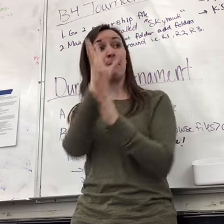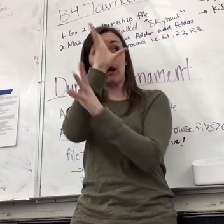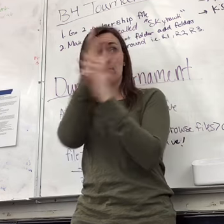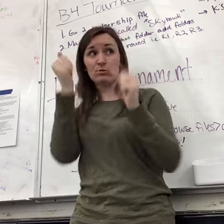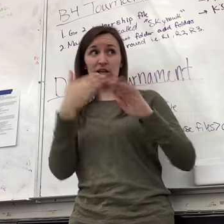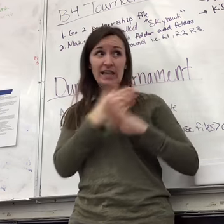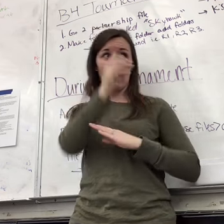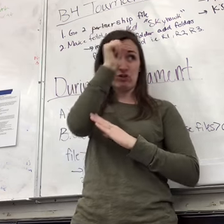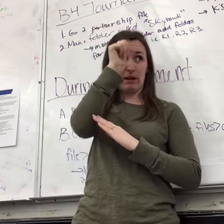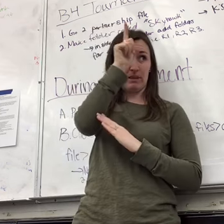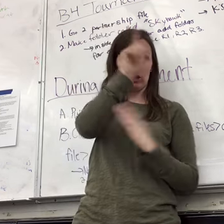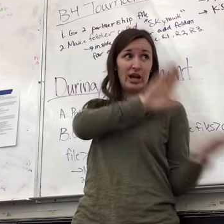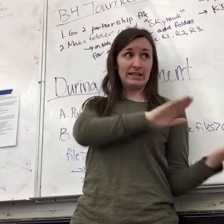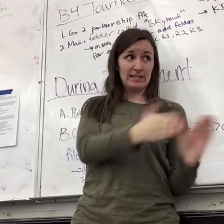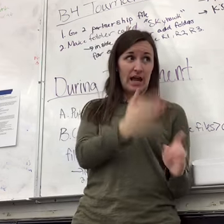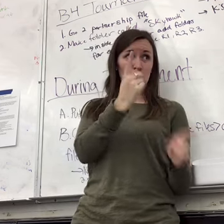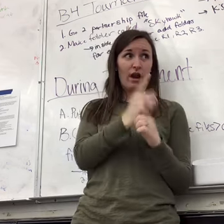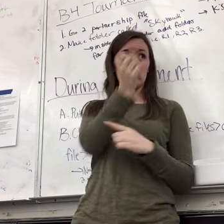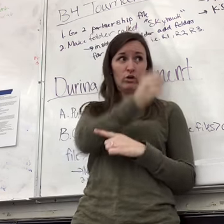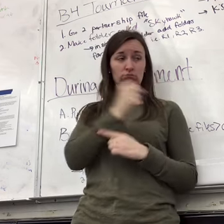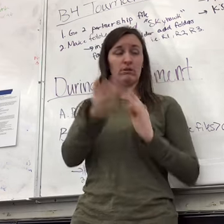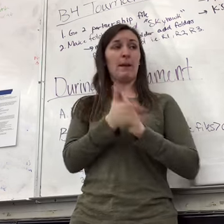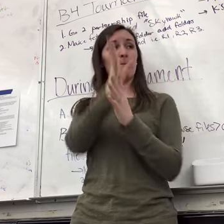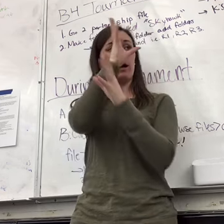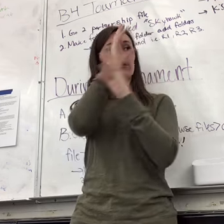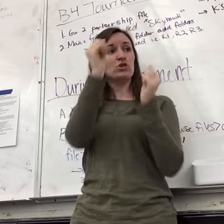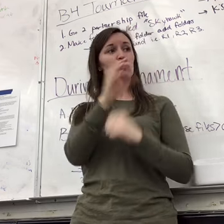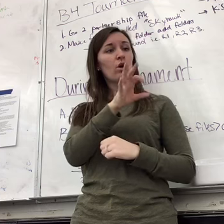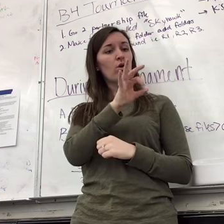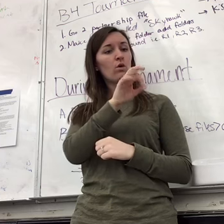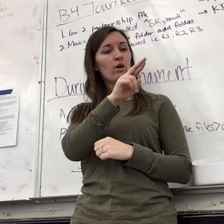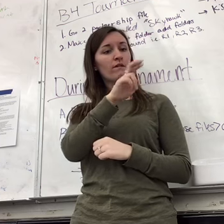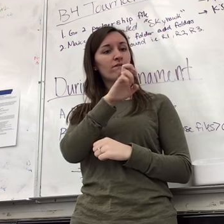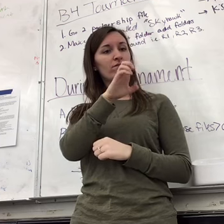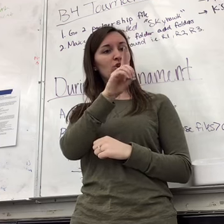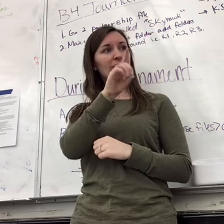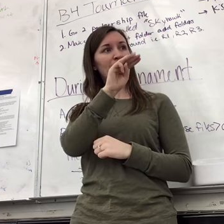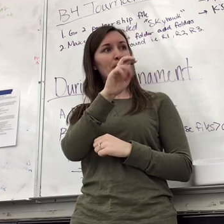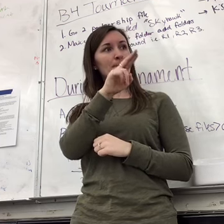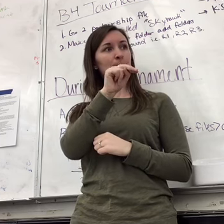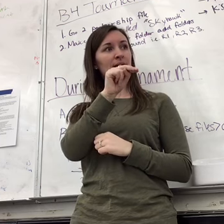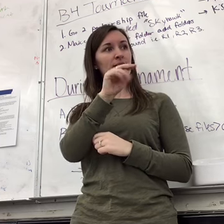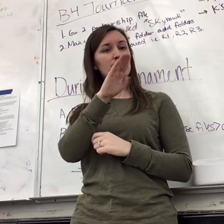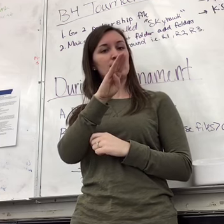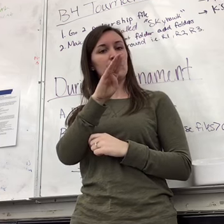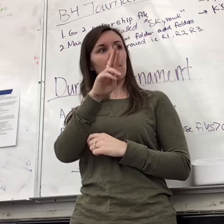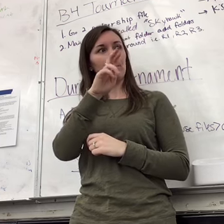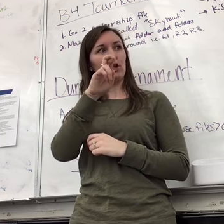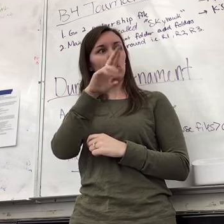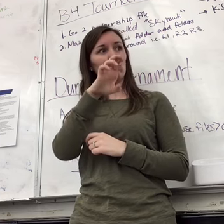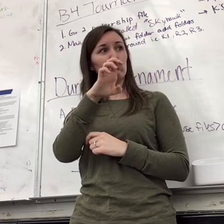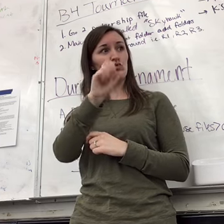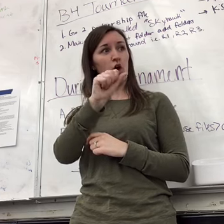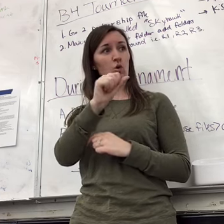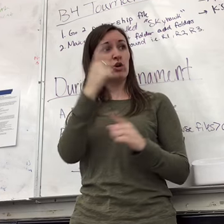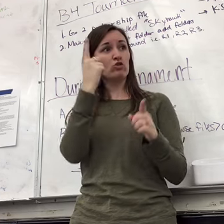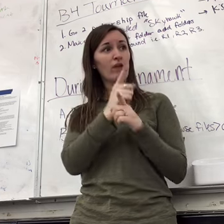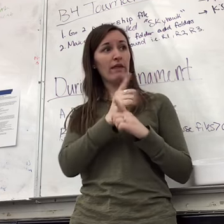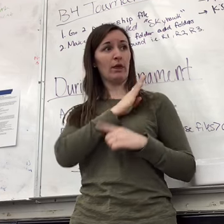that gets enacted is the Freedmen's Bureau. The Freedmen's Bureau is created in order to be able to create more rights for African Americans. So they're going to make